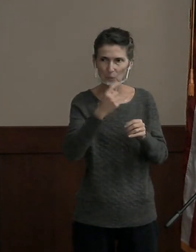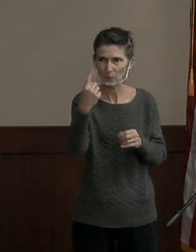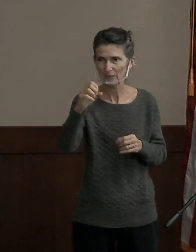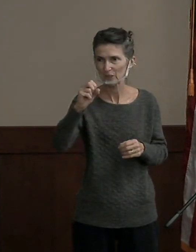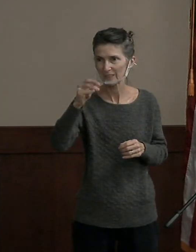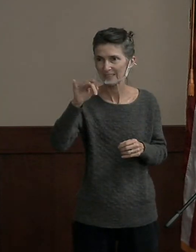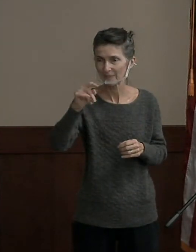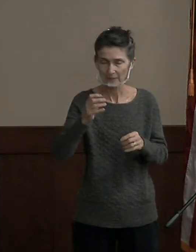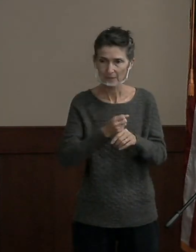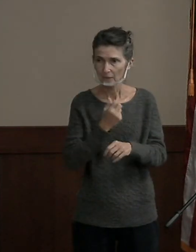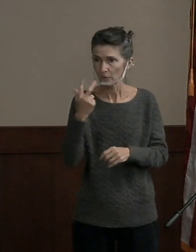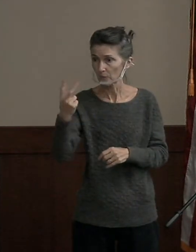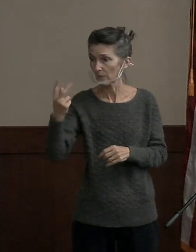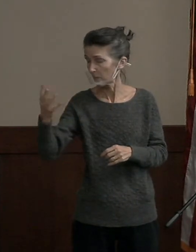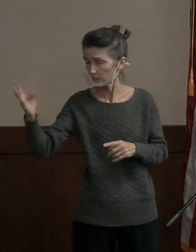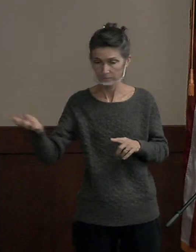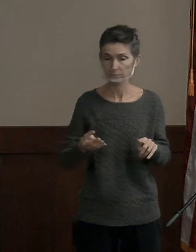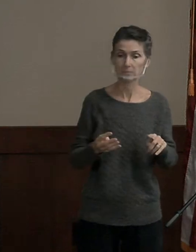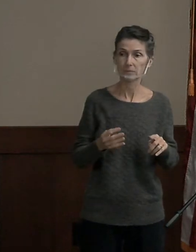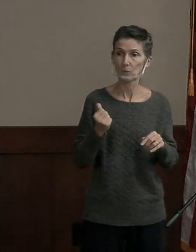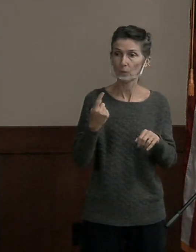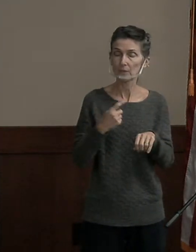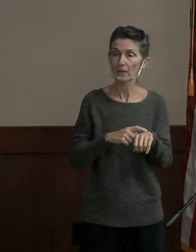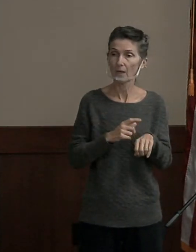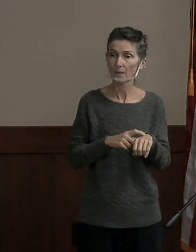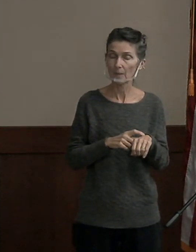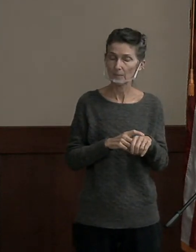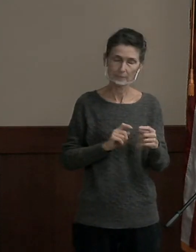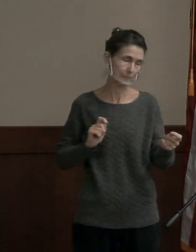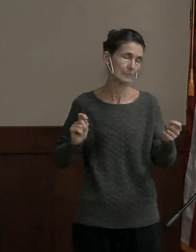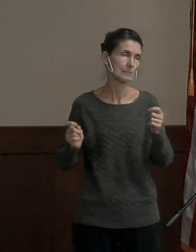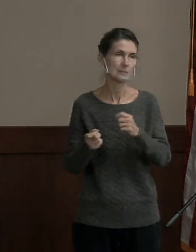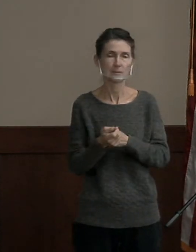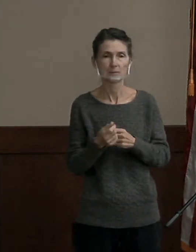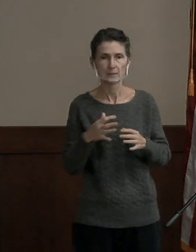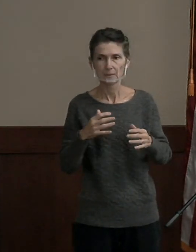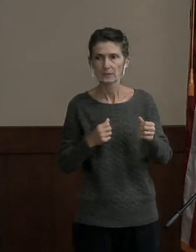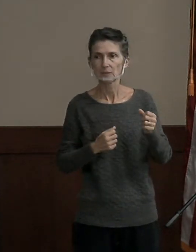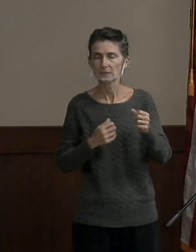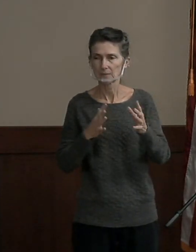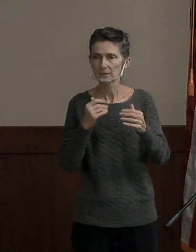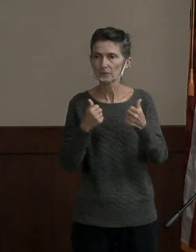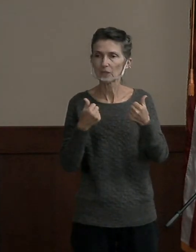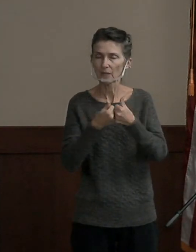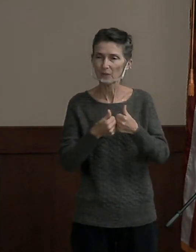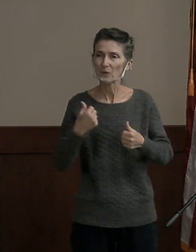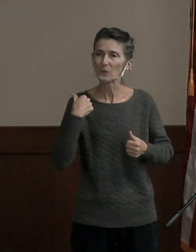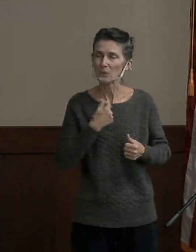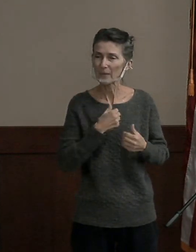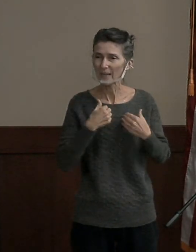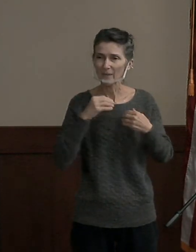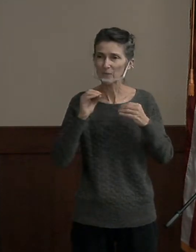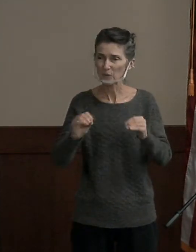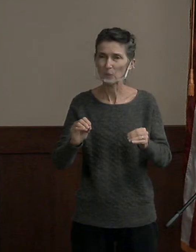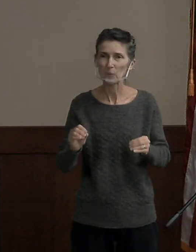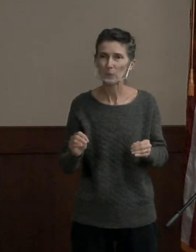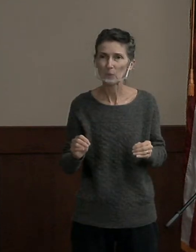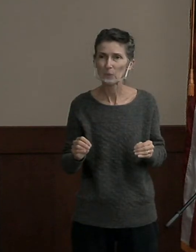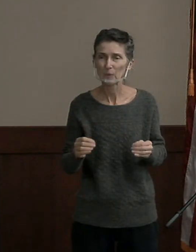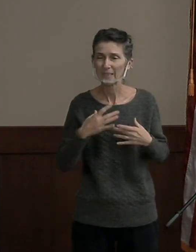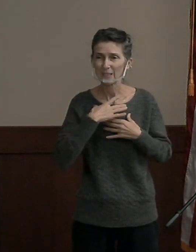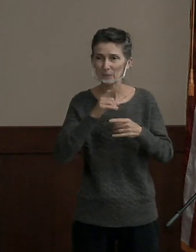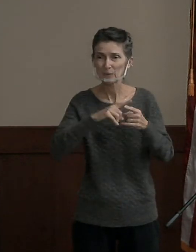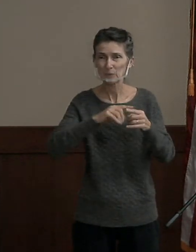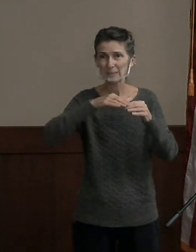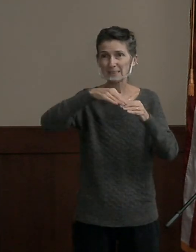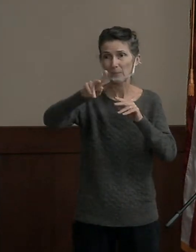if you get an influx of 3 or 4 at one time, it makes it challenging. So we're very concerned about that because we have no interest in sending